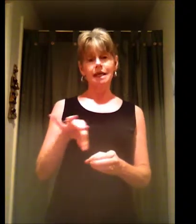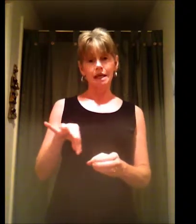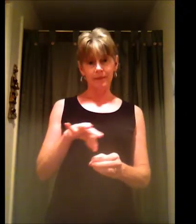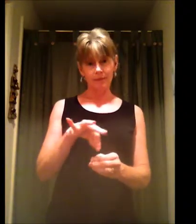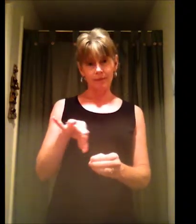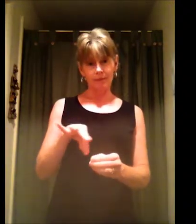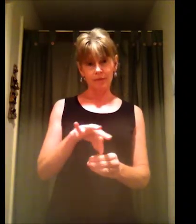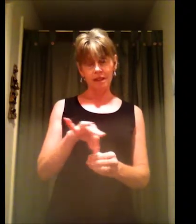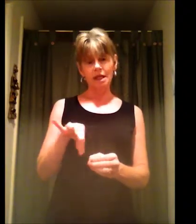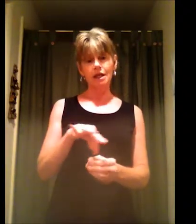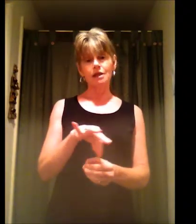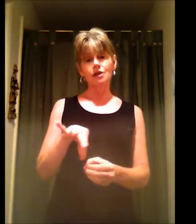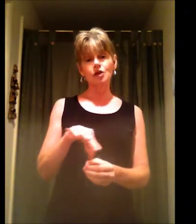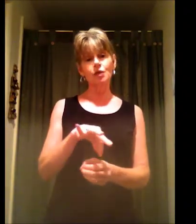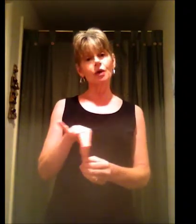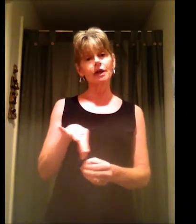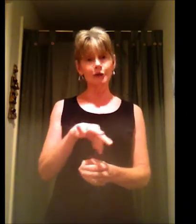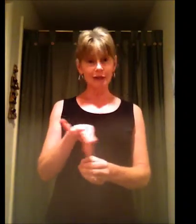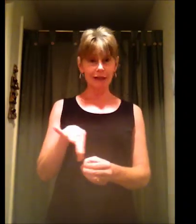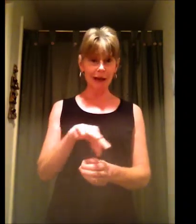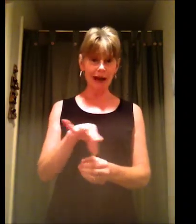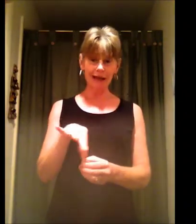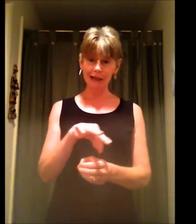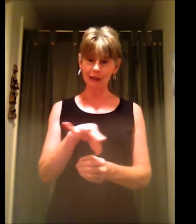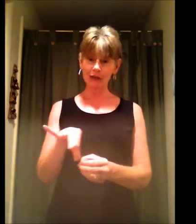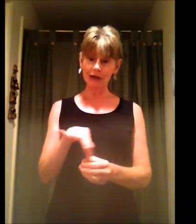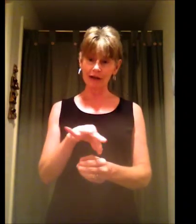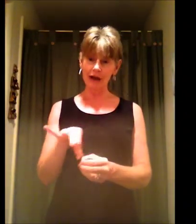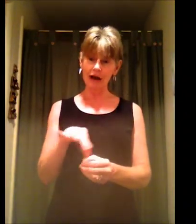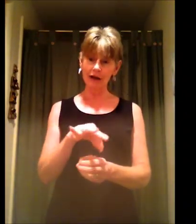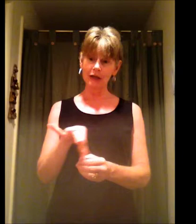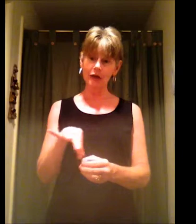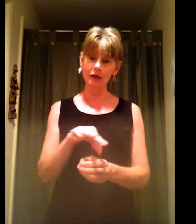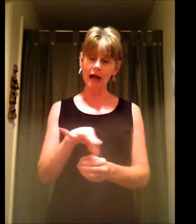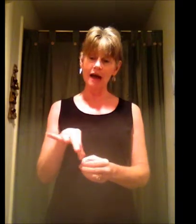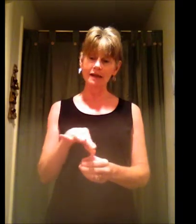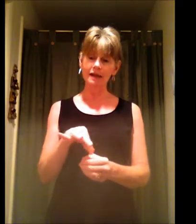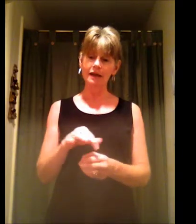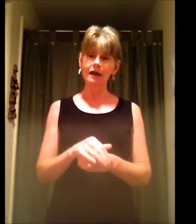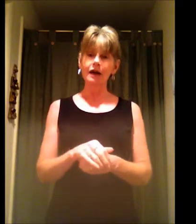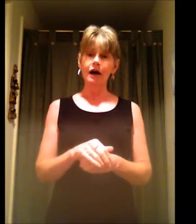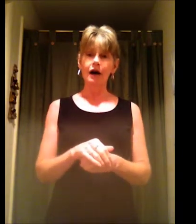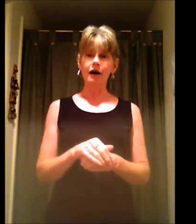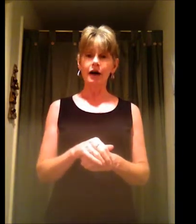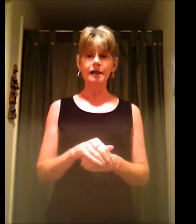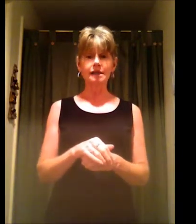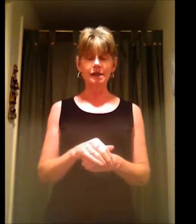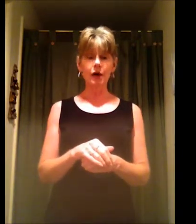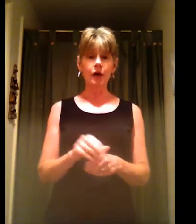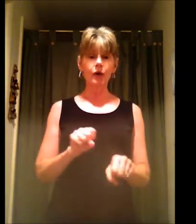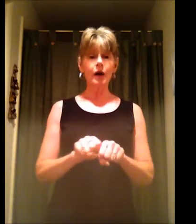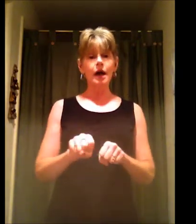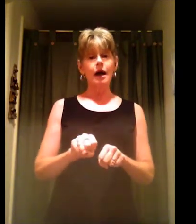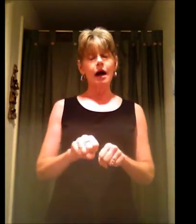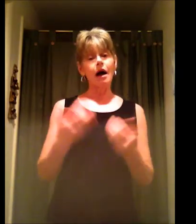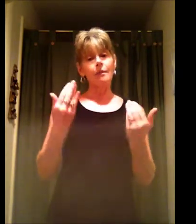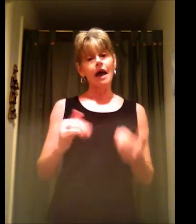tea. Tea. You're swirling your tea bag in your glass. All right, so now